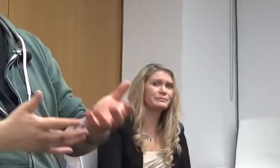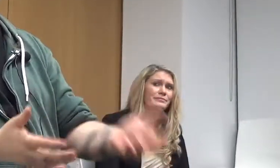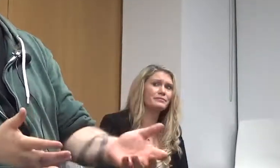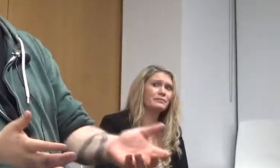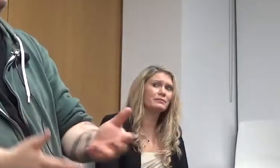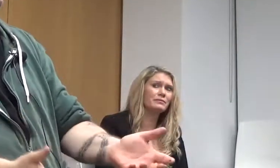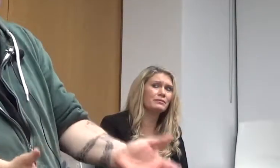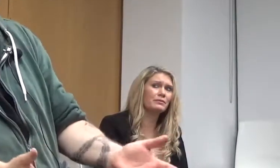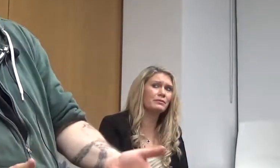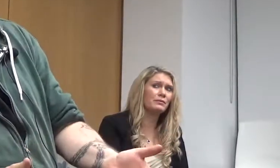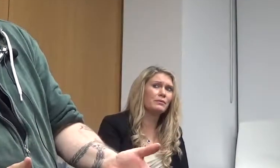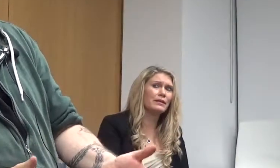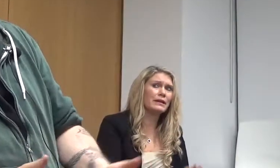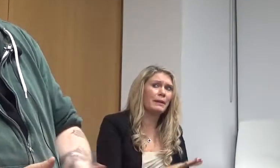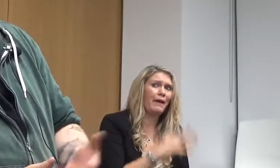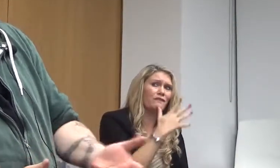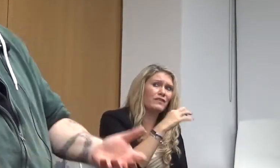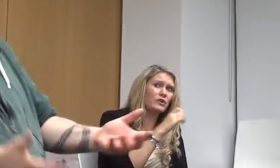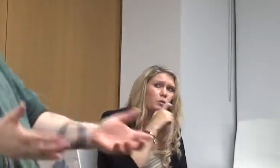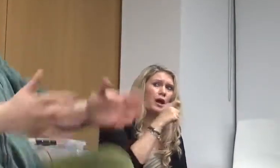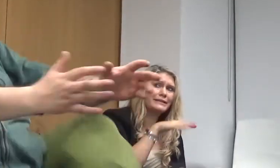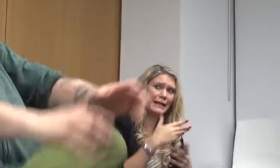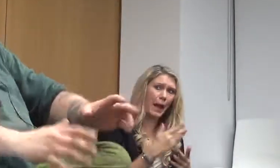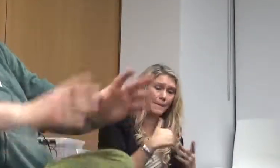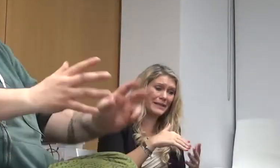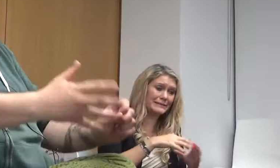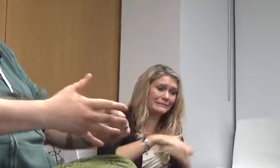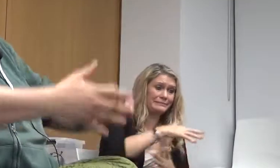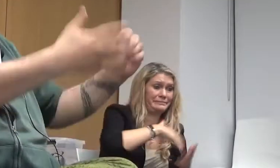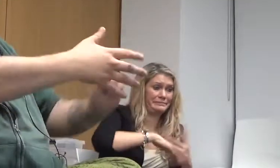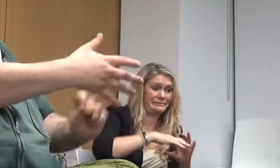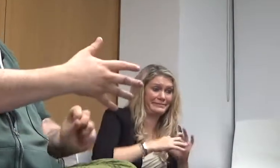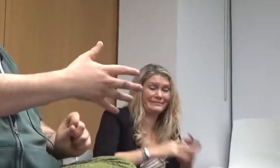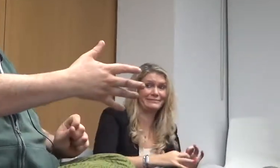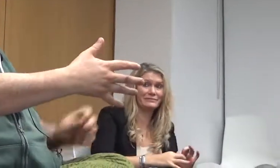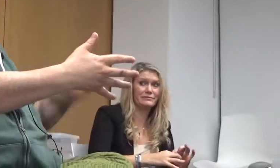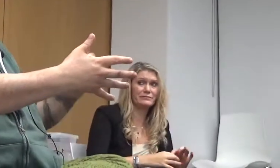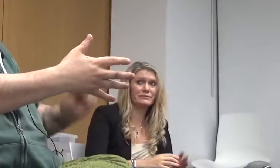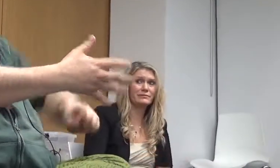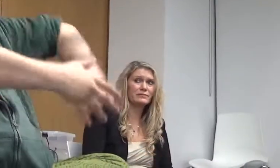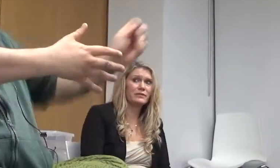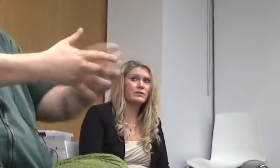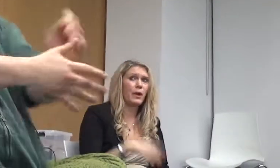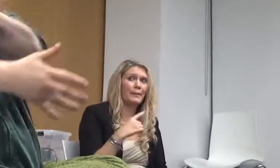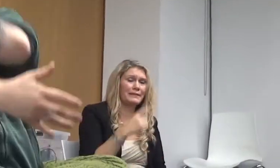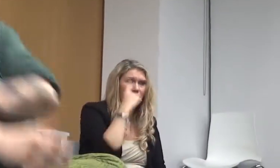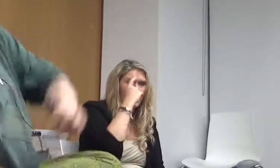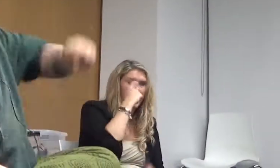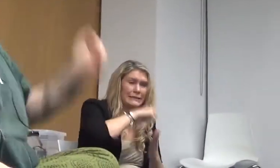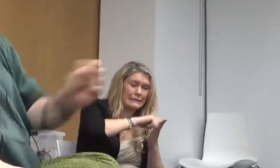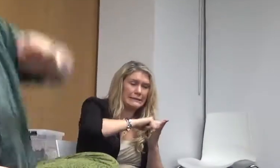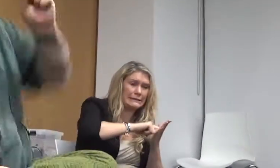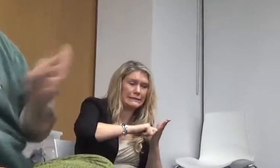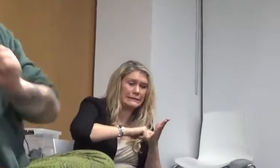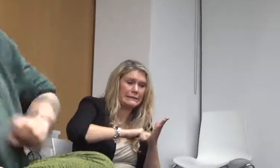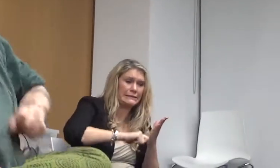I think it's 50 odd words now. And it's just, so there's literally like stream of consciousness writing. So just writing and writing, like just being